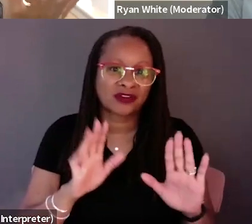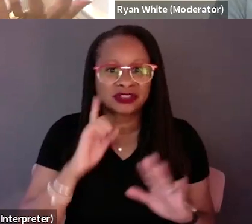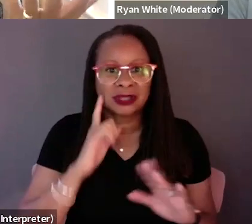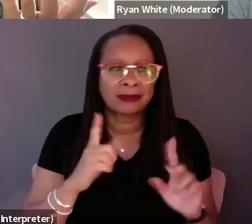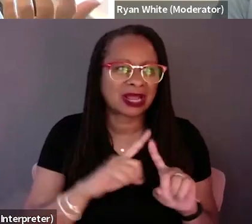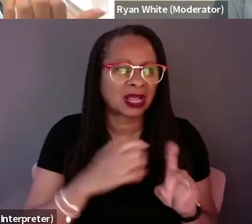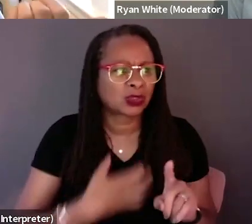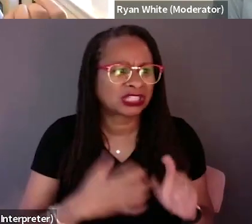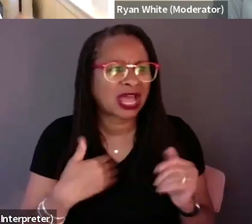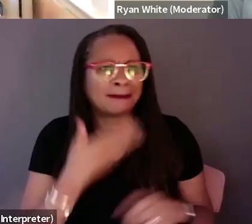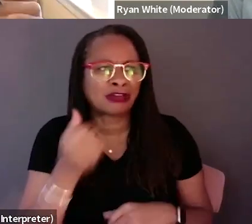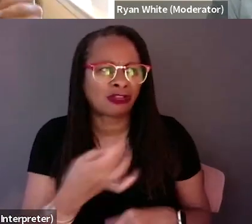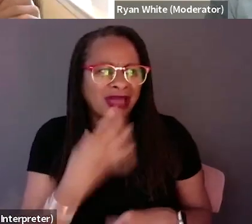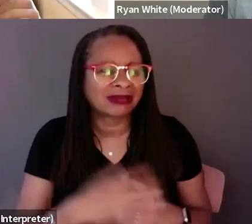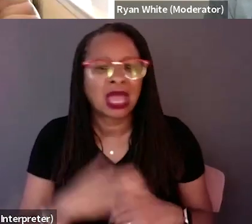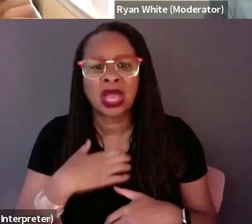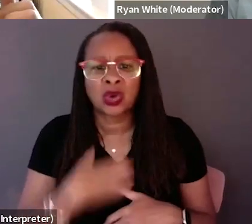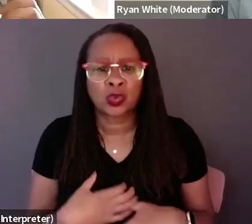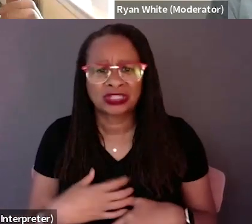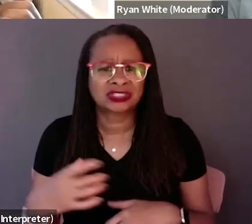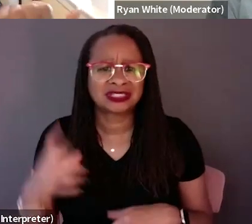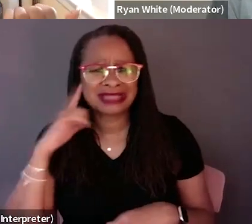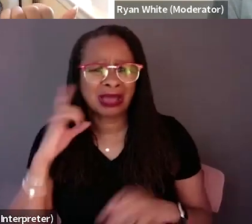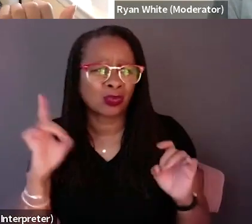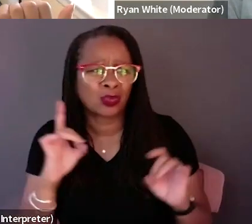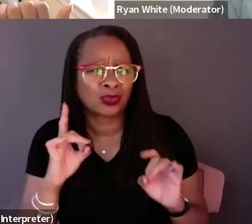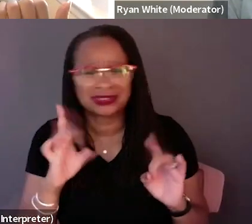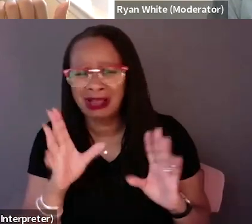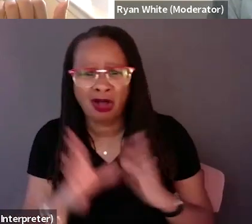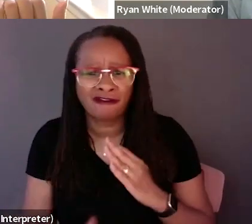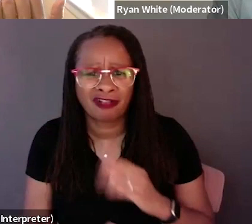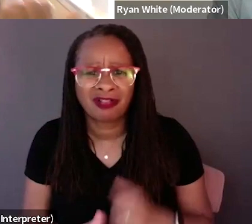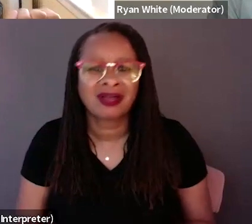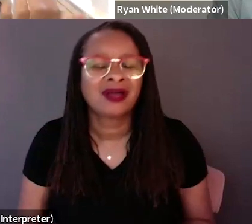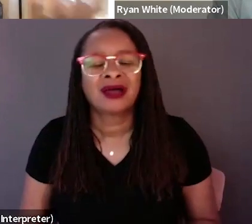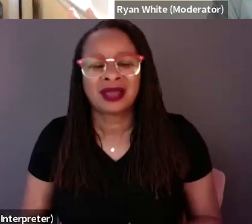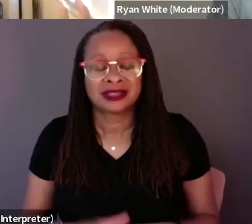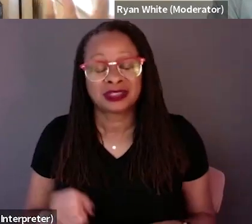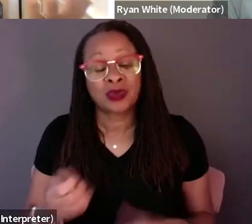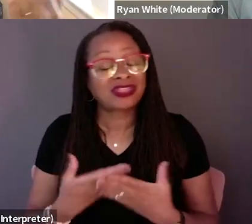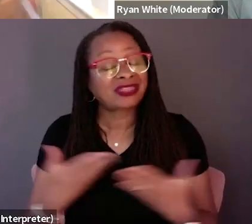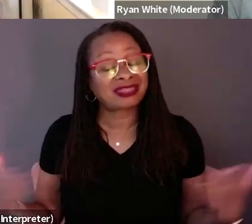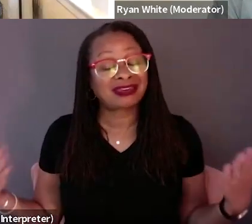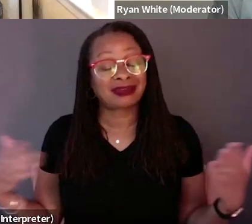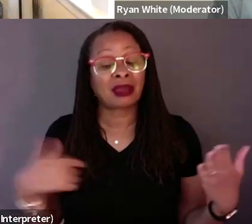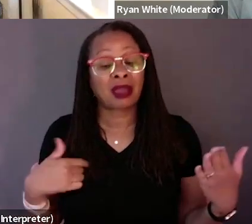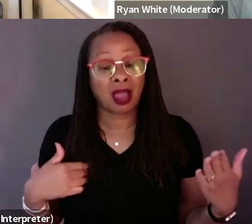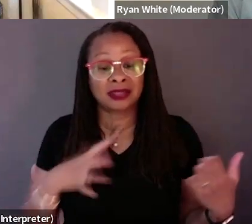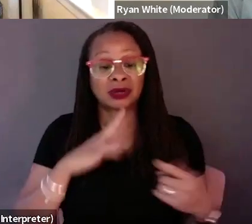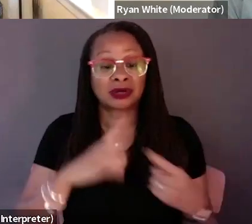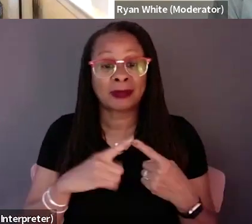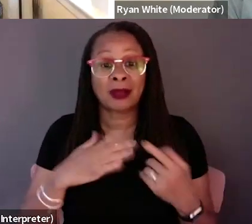wish it was lit better. I wish the audio wasn't crap. So like the thing that I raised with